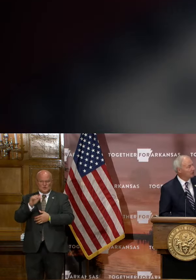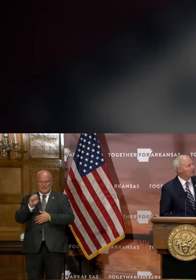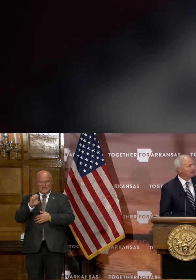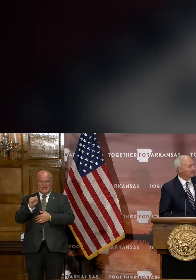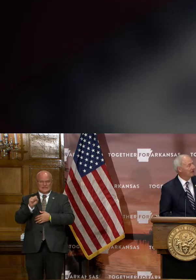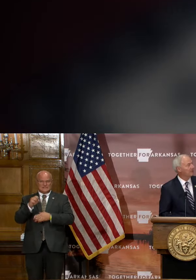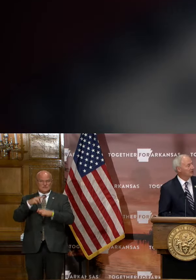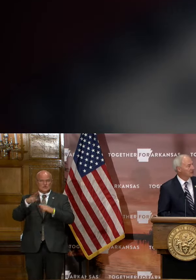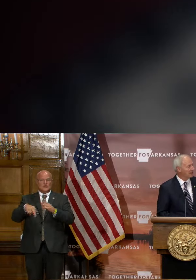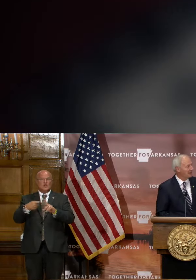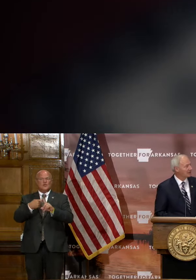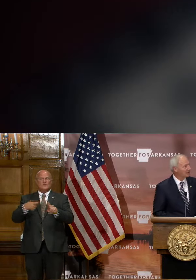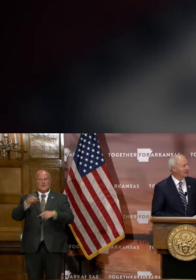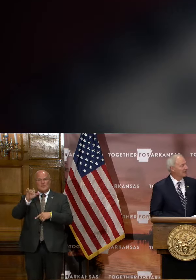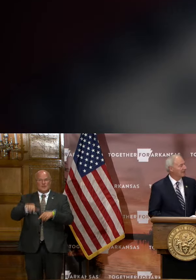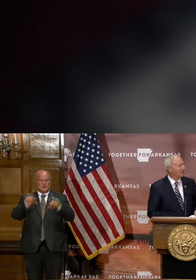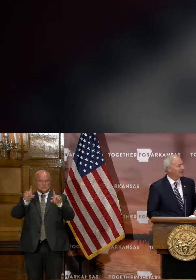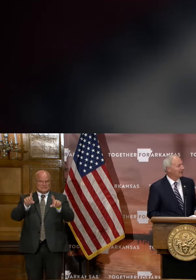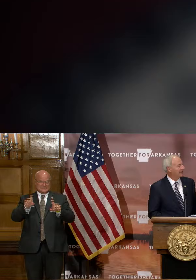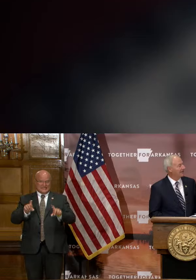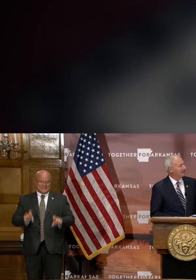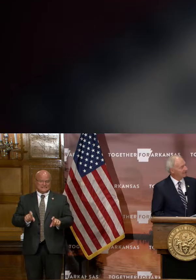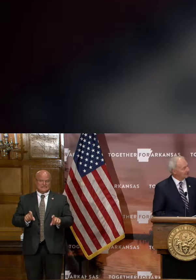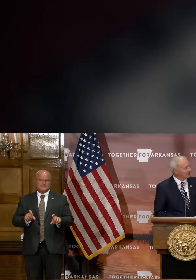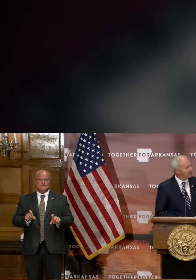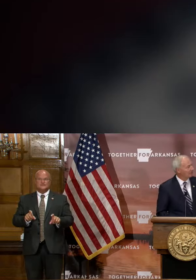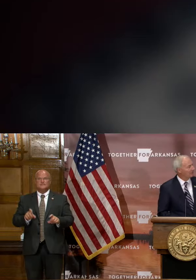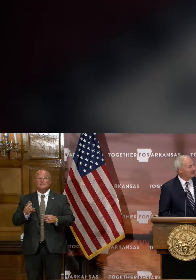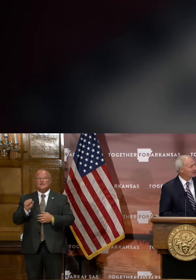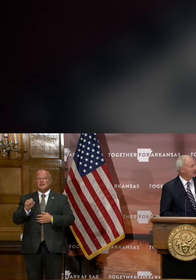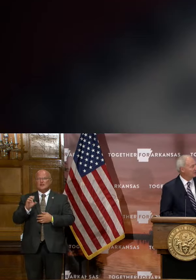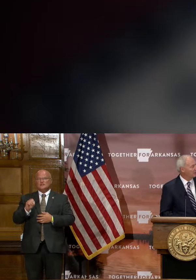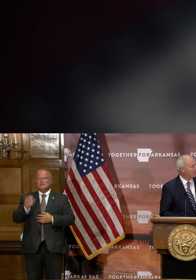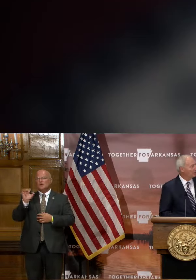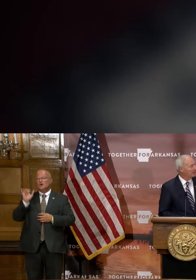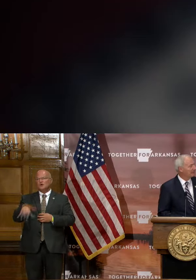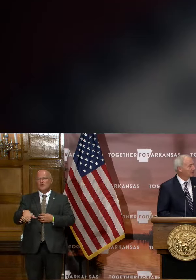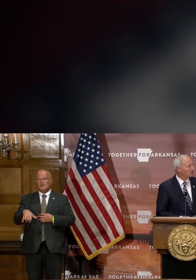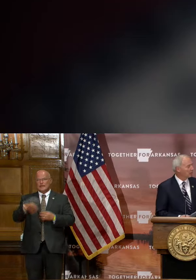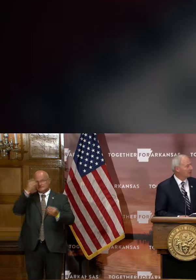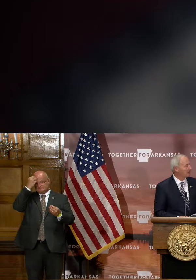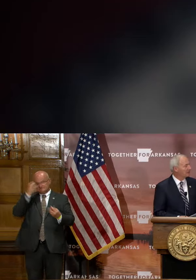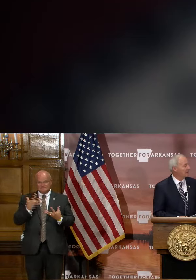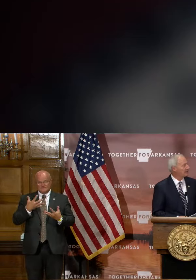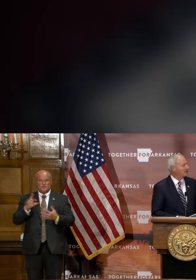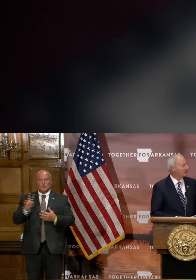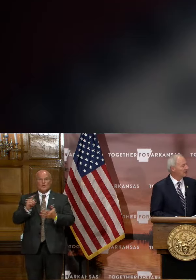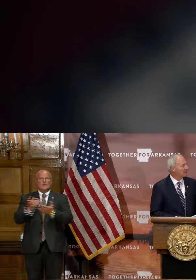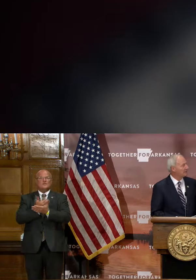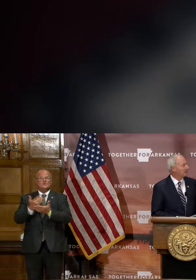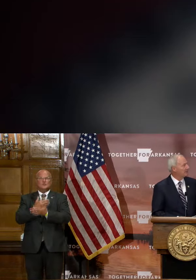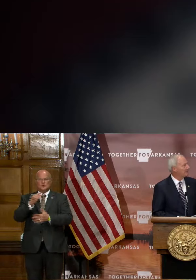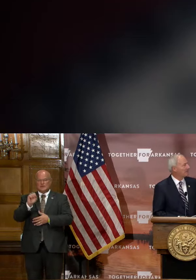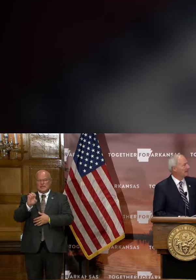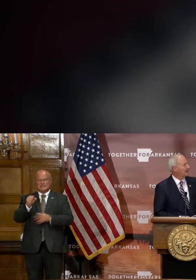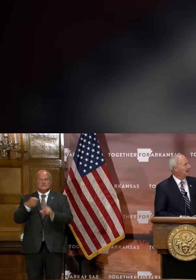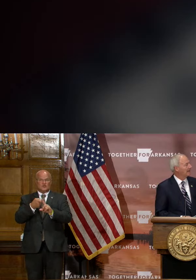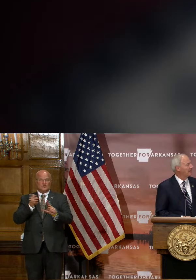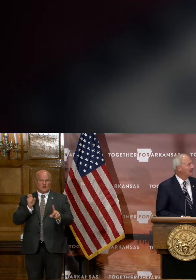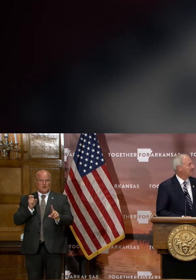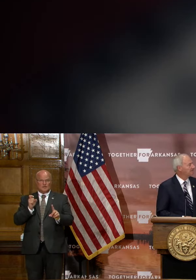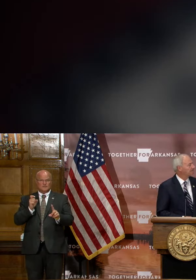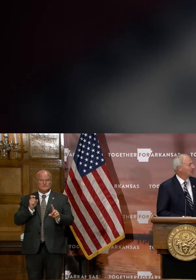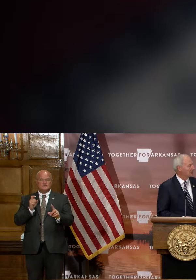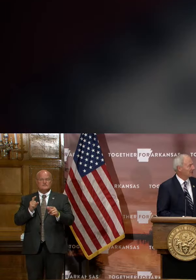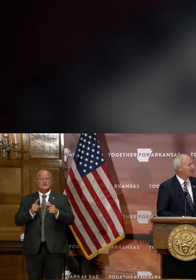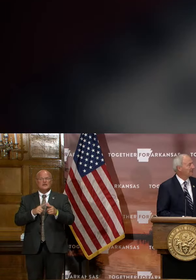cases resulting from those tests. So that's informative as to where the new cases are coming from.